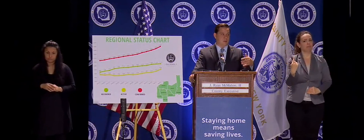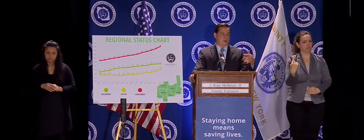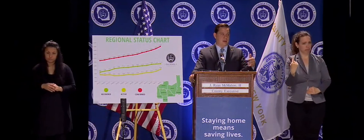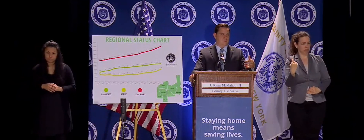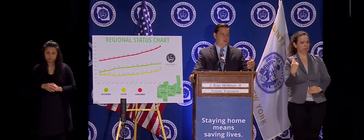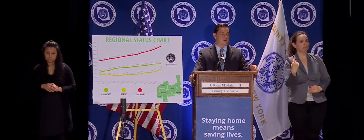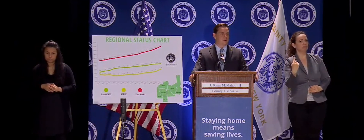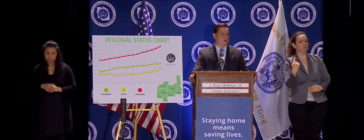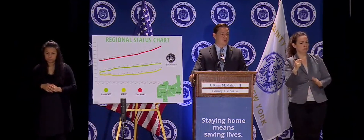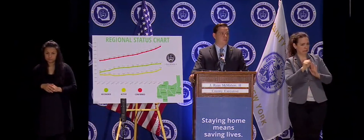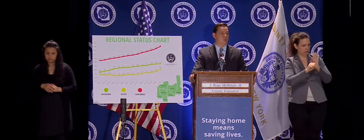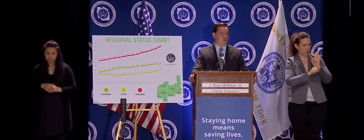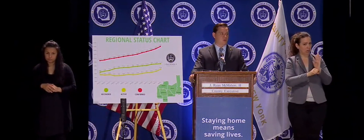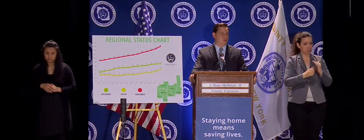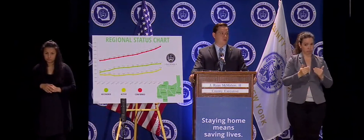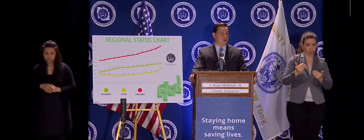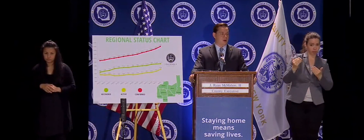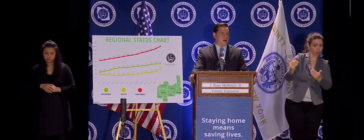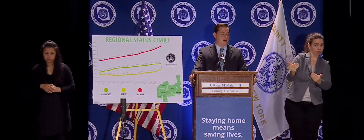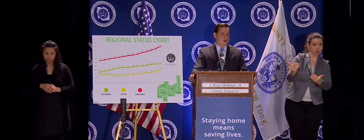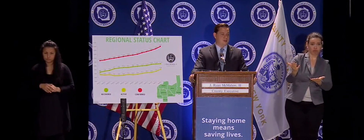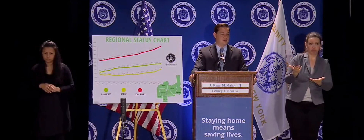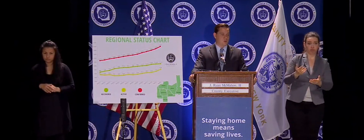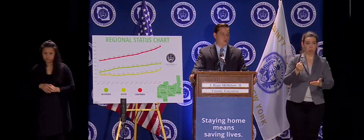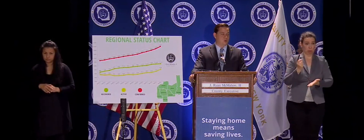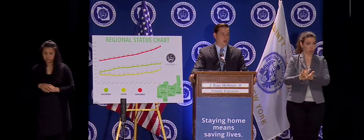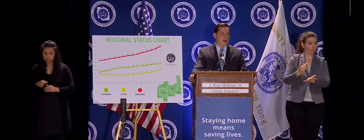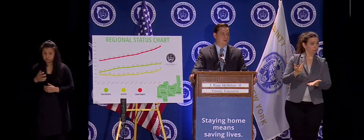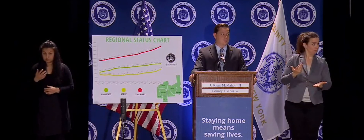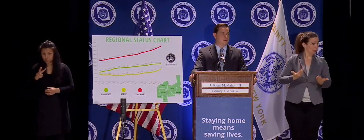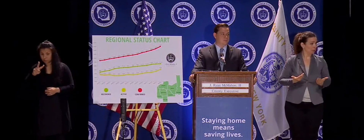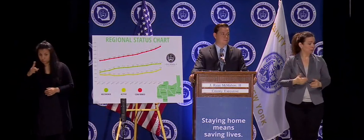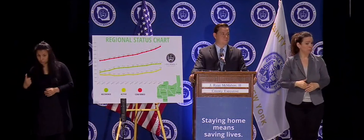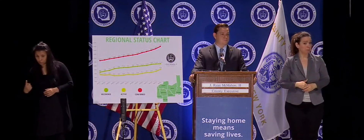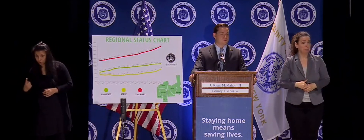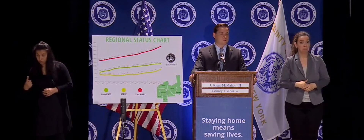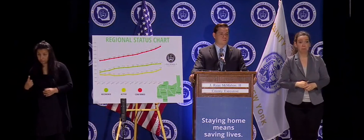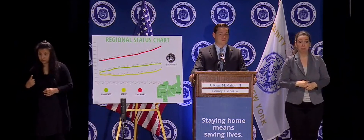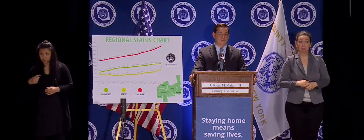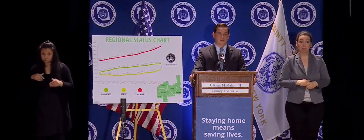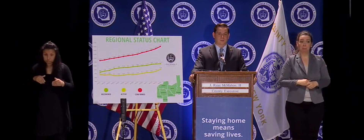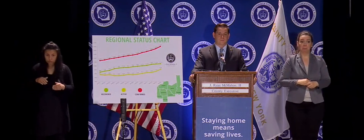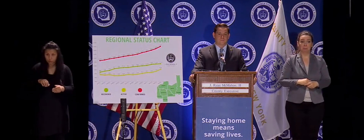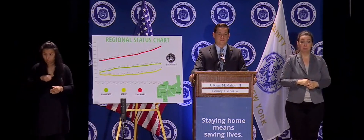will probably have to approve, and so we'll do that.